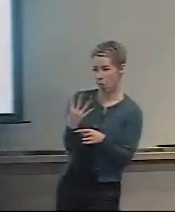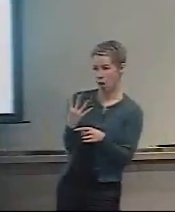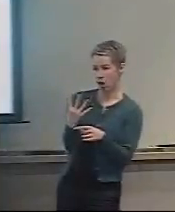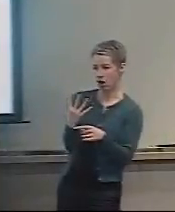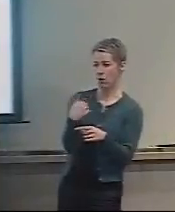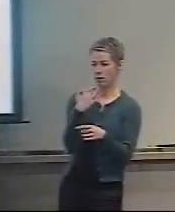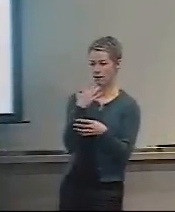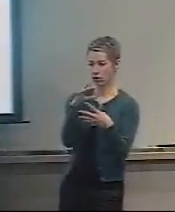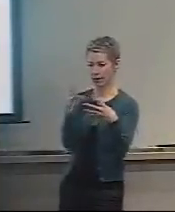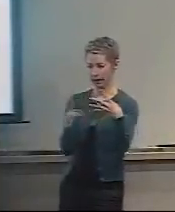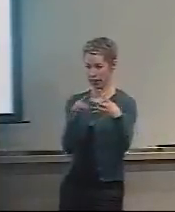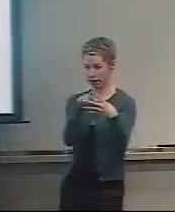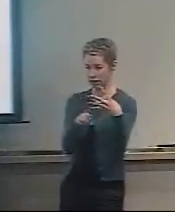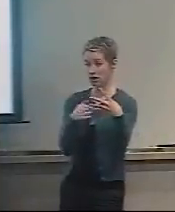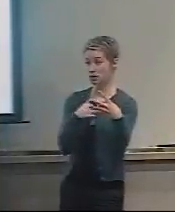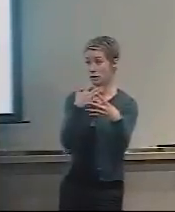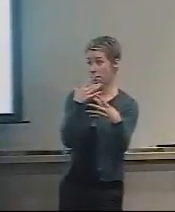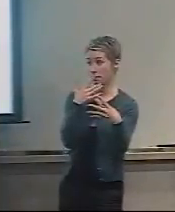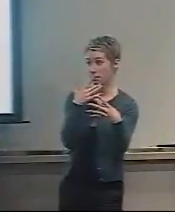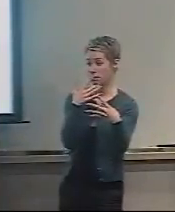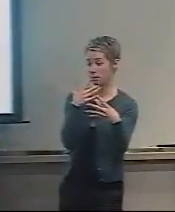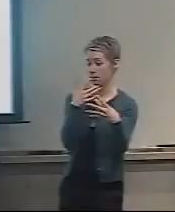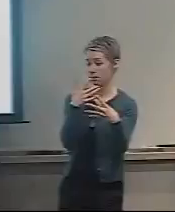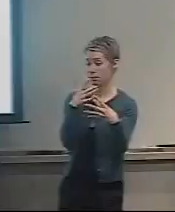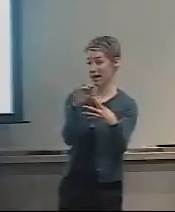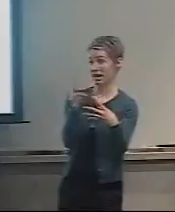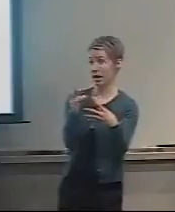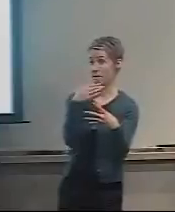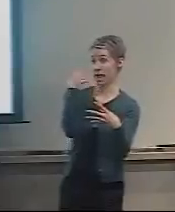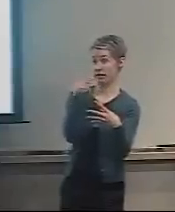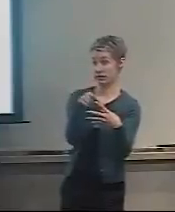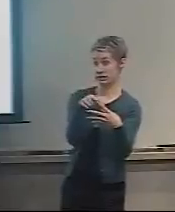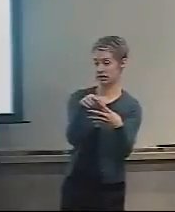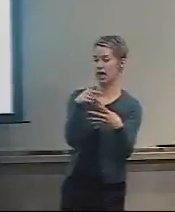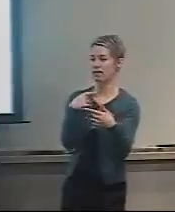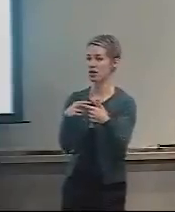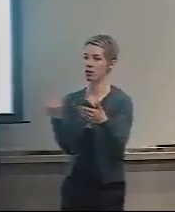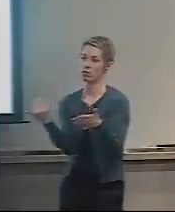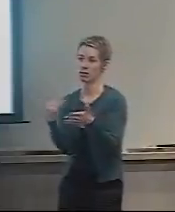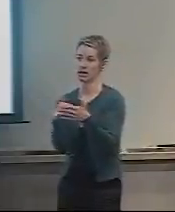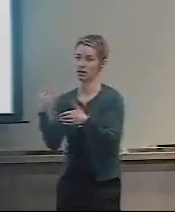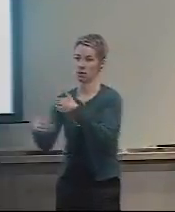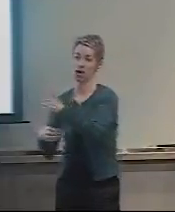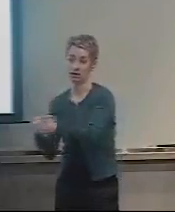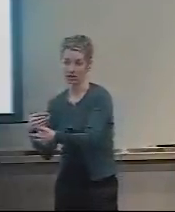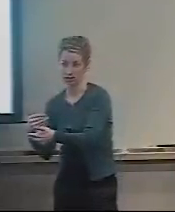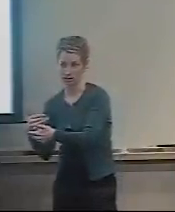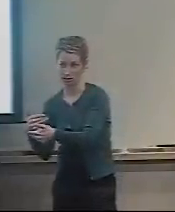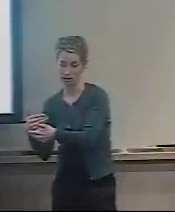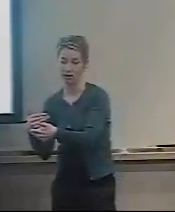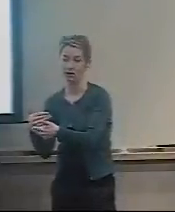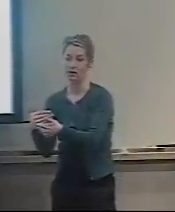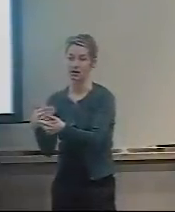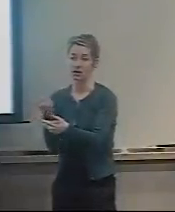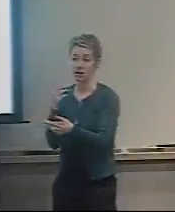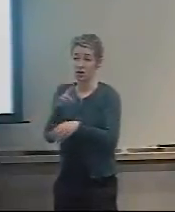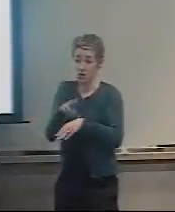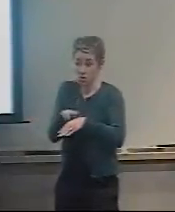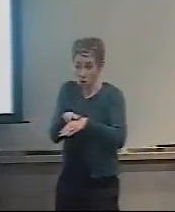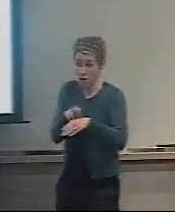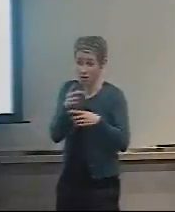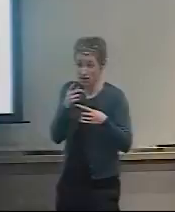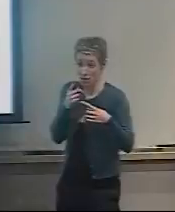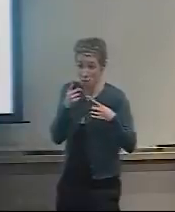So we pick the best one, and then we repeat that process. Now, that would work normally, but